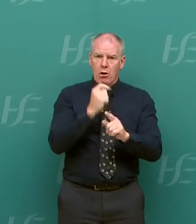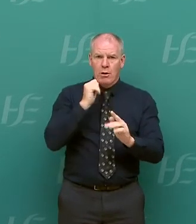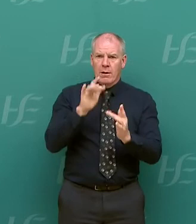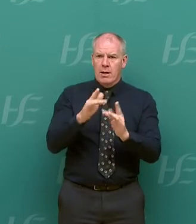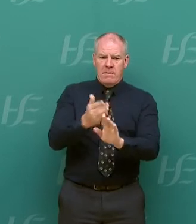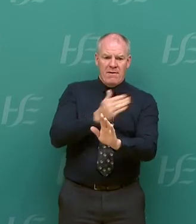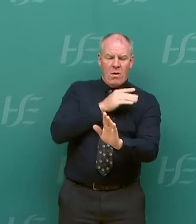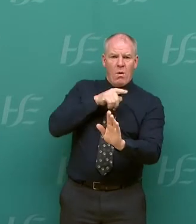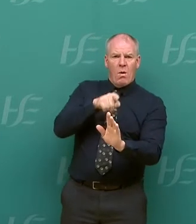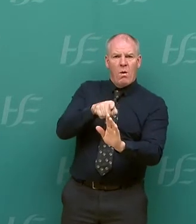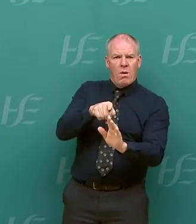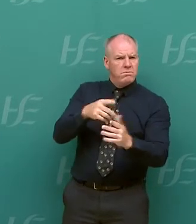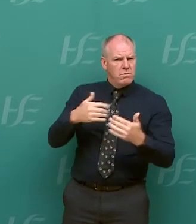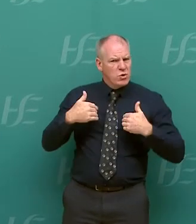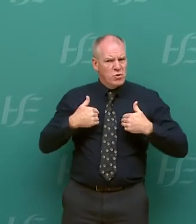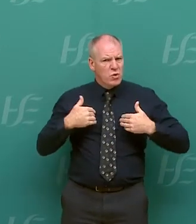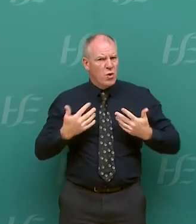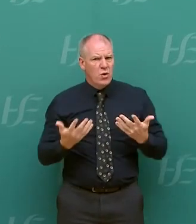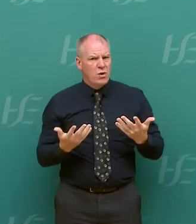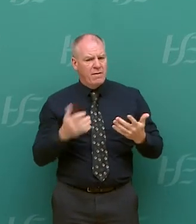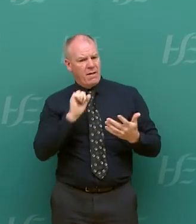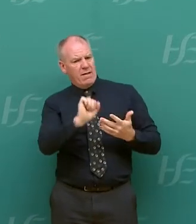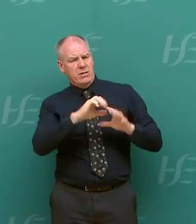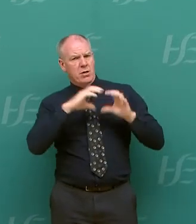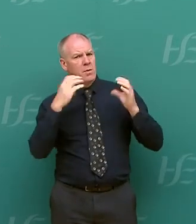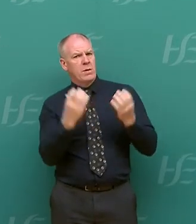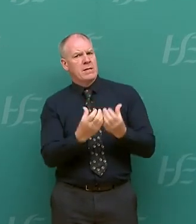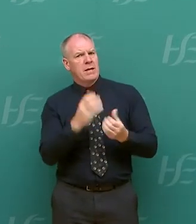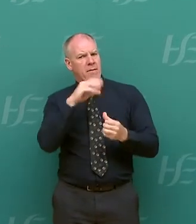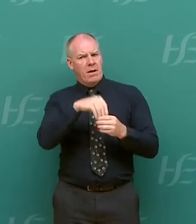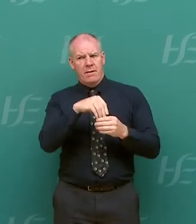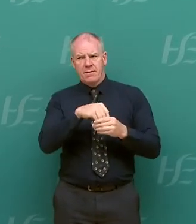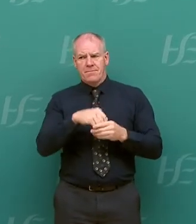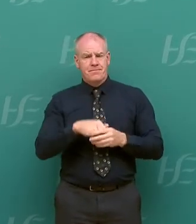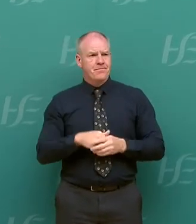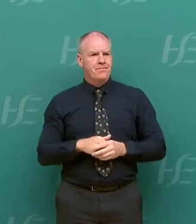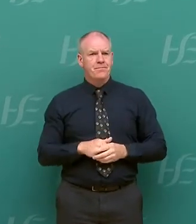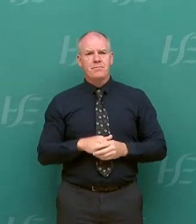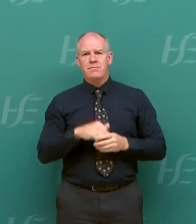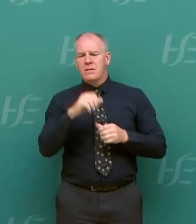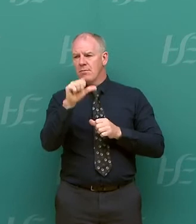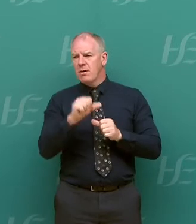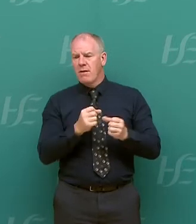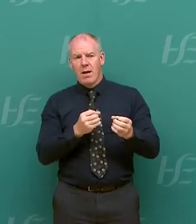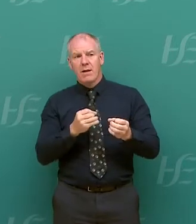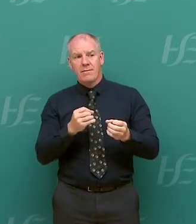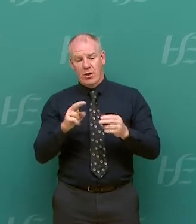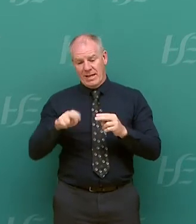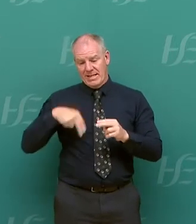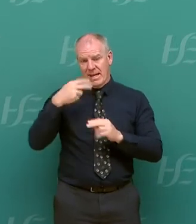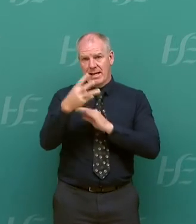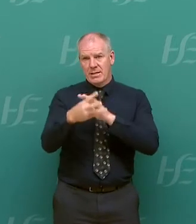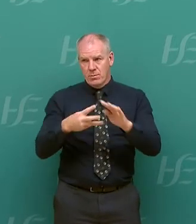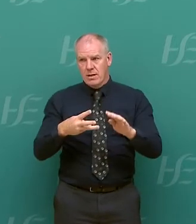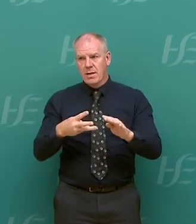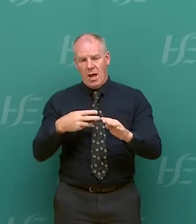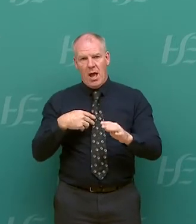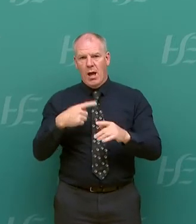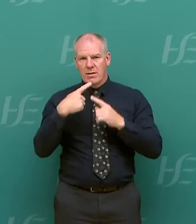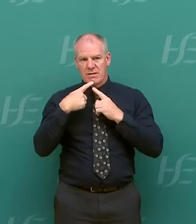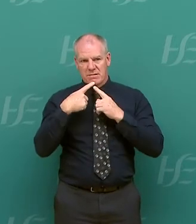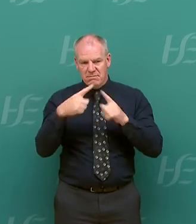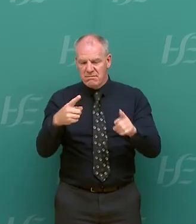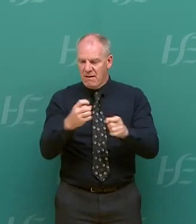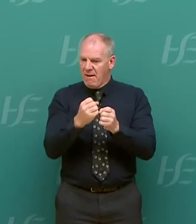contacted, is that not concerning, do you think, for that community? I think just briefly, as we head into next week, I'd make that call to